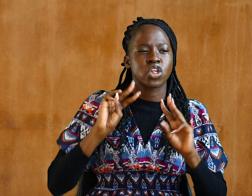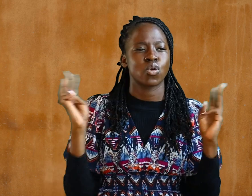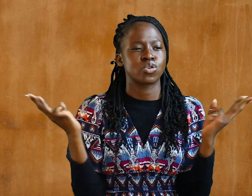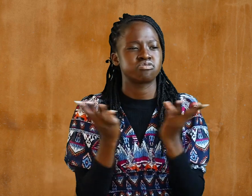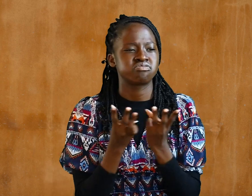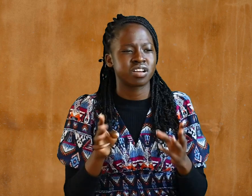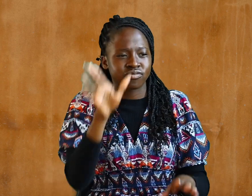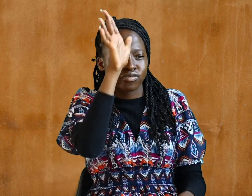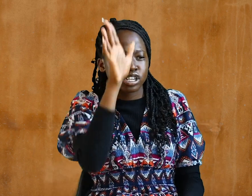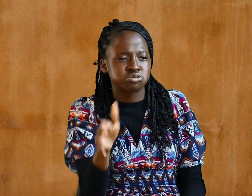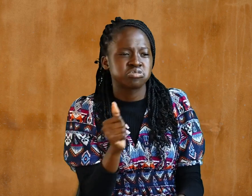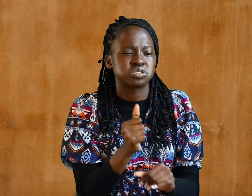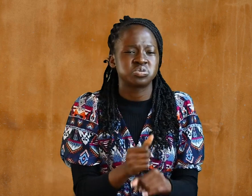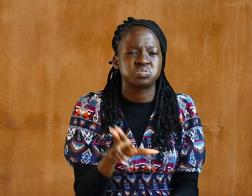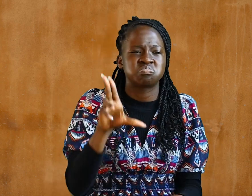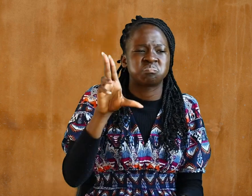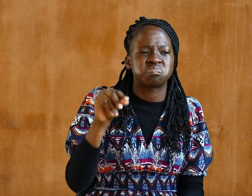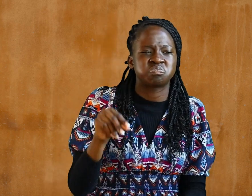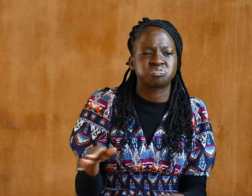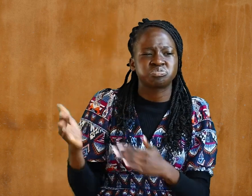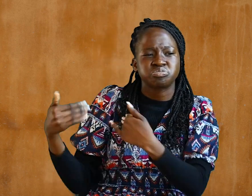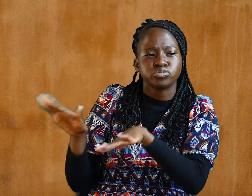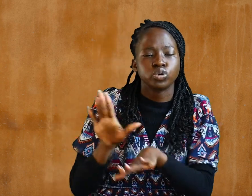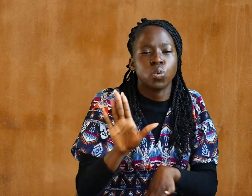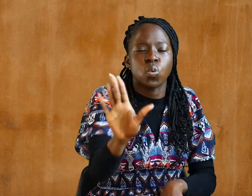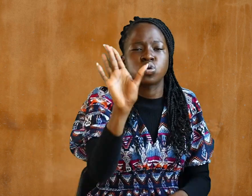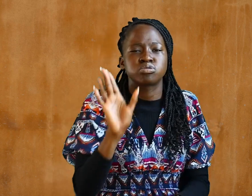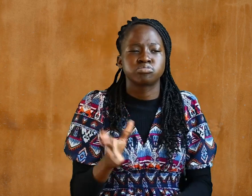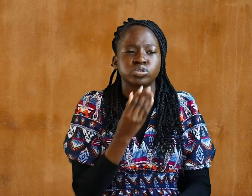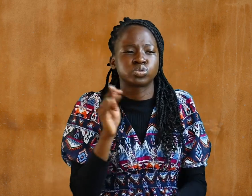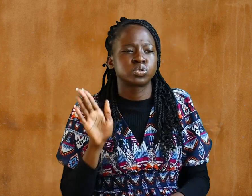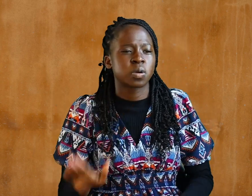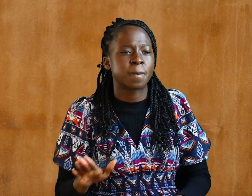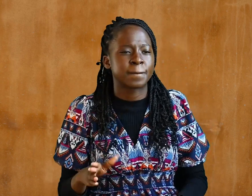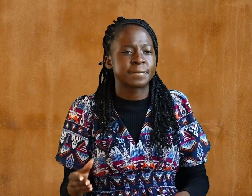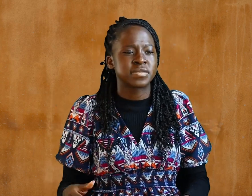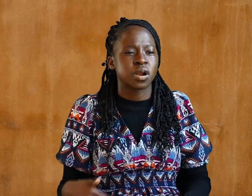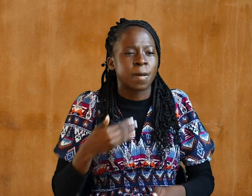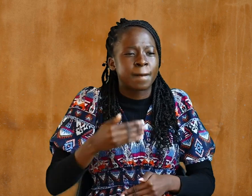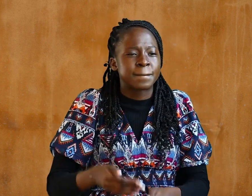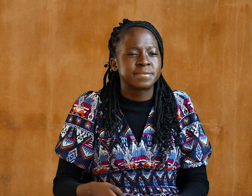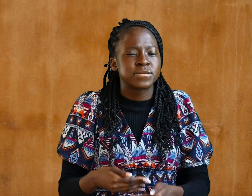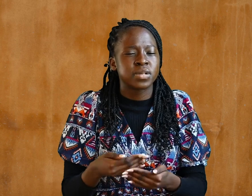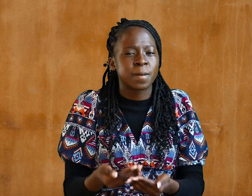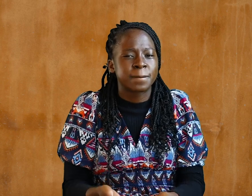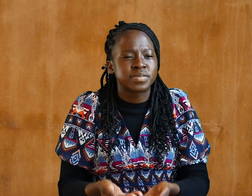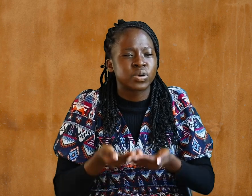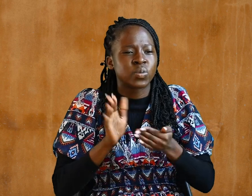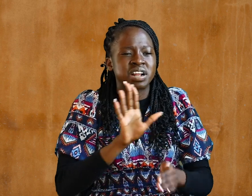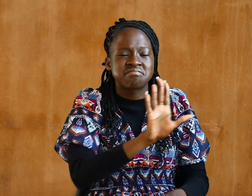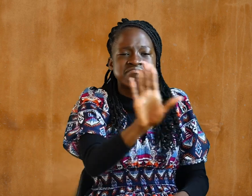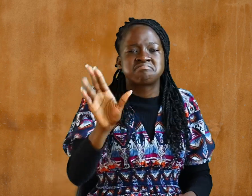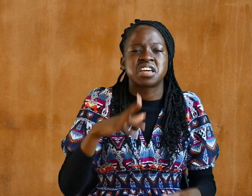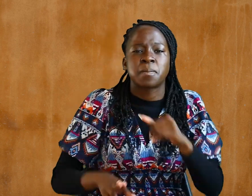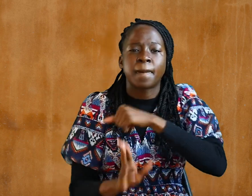your children. Instead, bring them up in the training and instruction of the